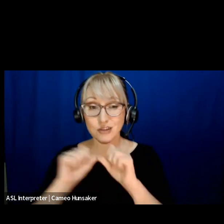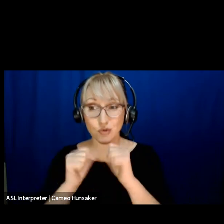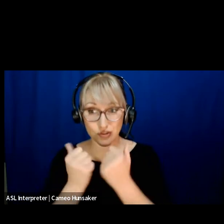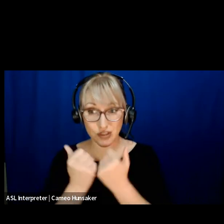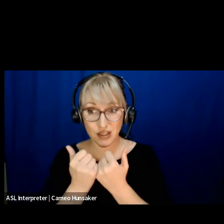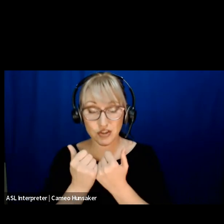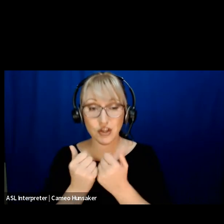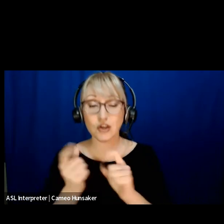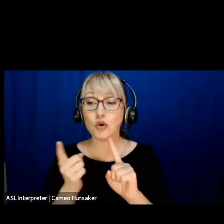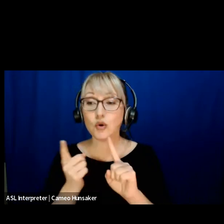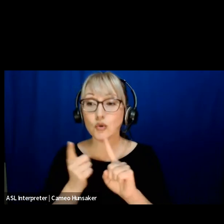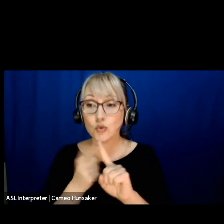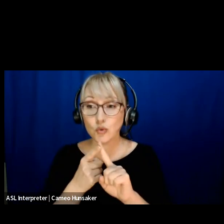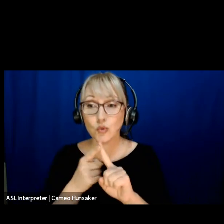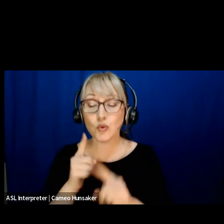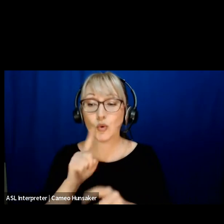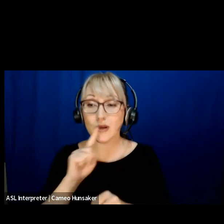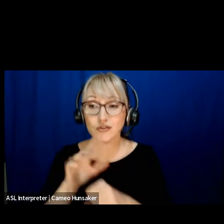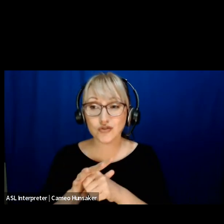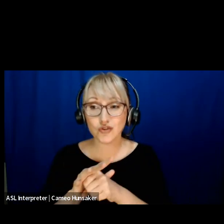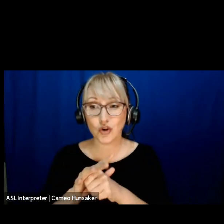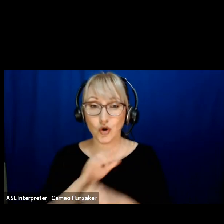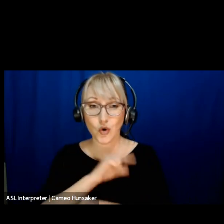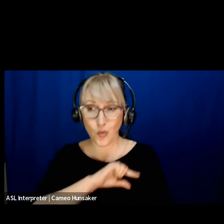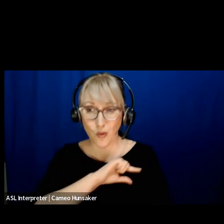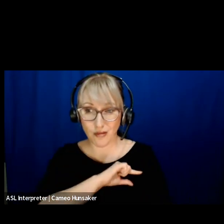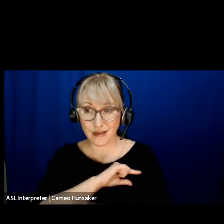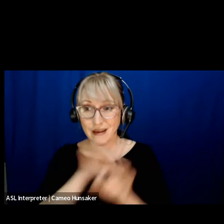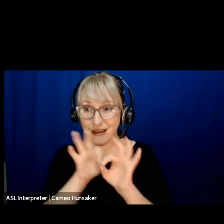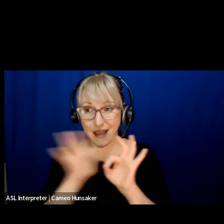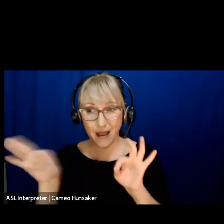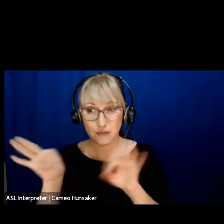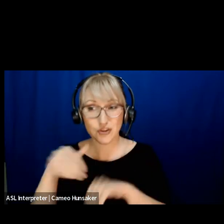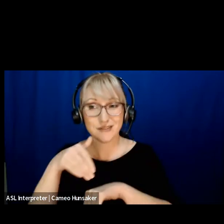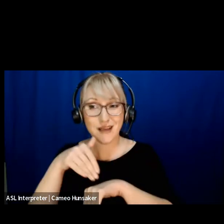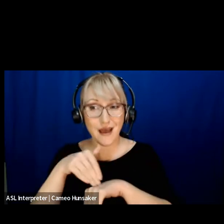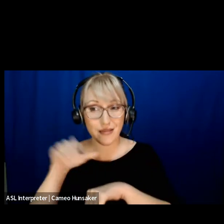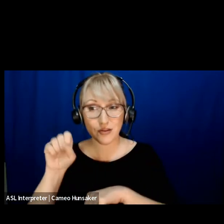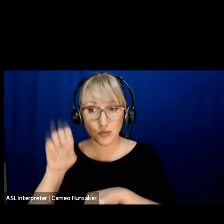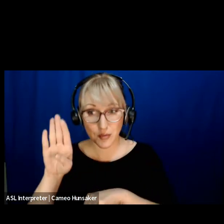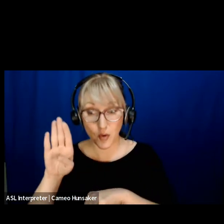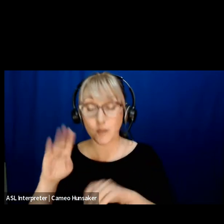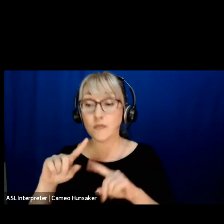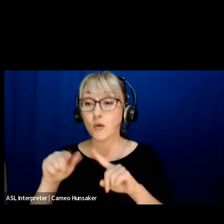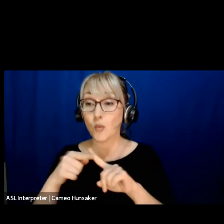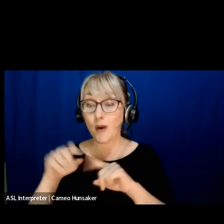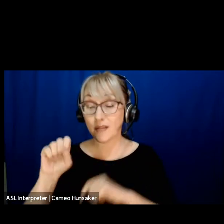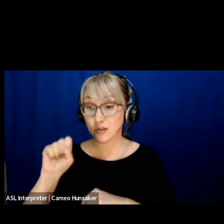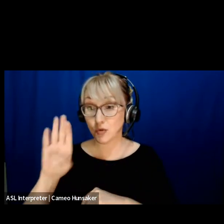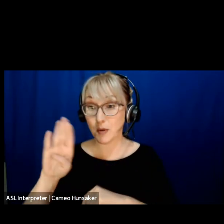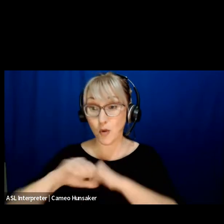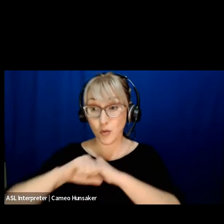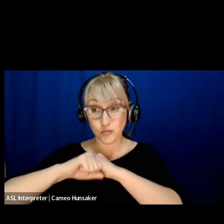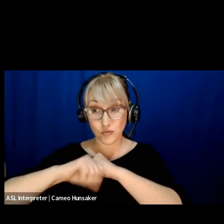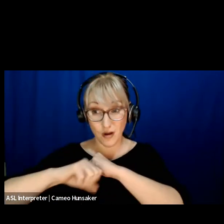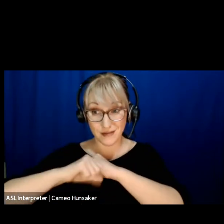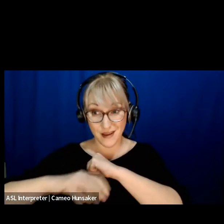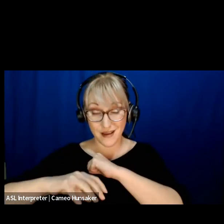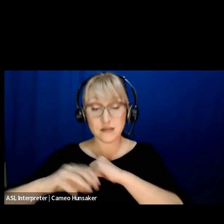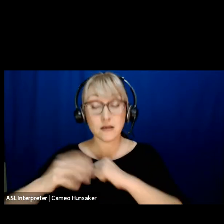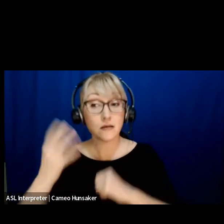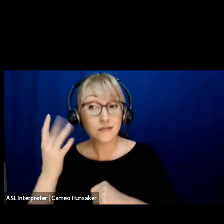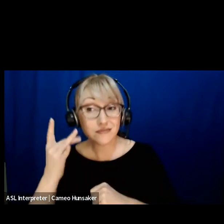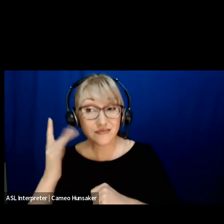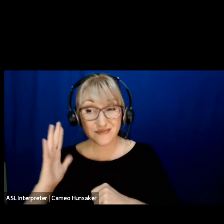ensure quality caption at the Super Bowl, when the Super Bowl was broadcast, because in the